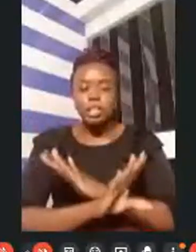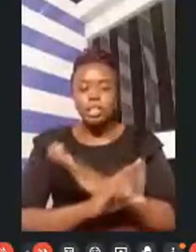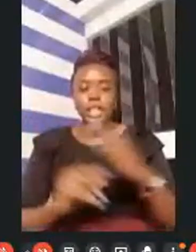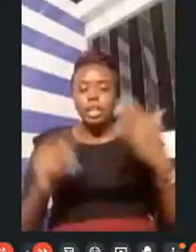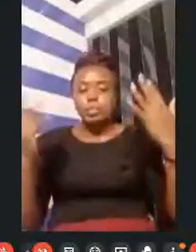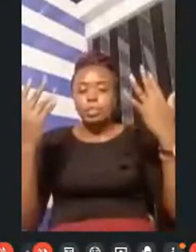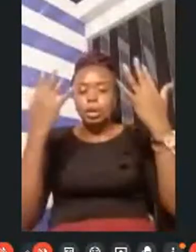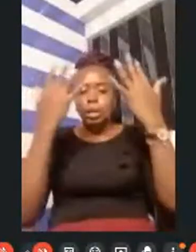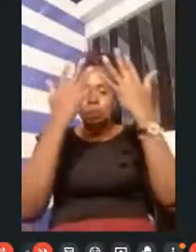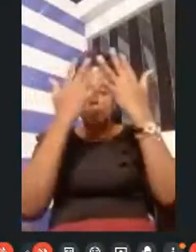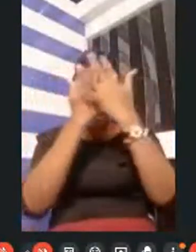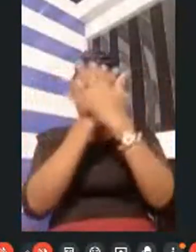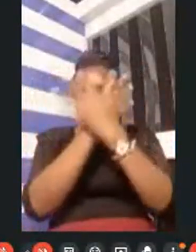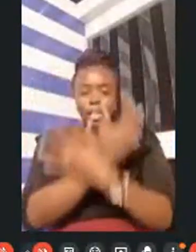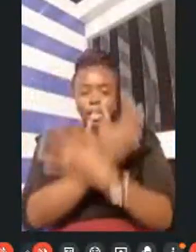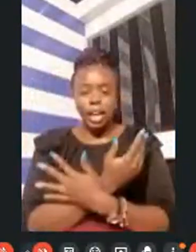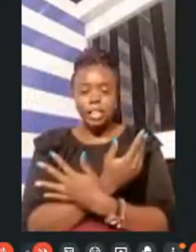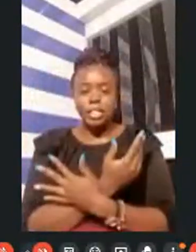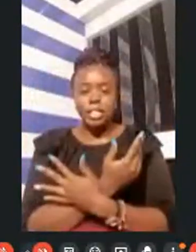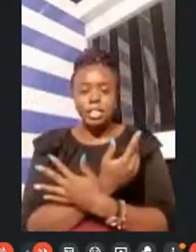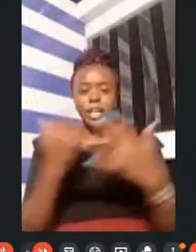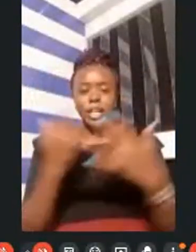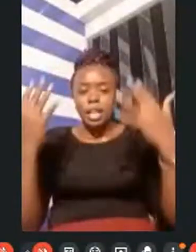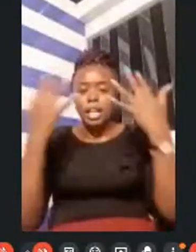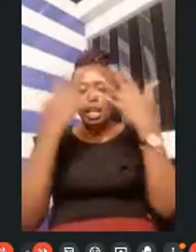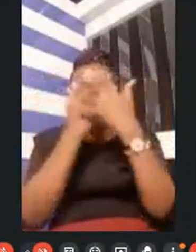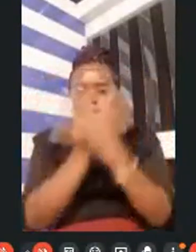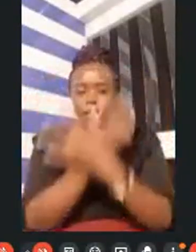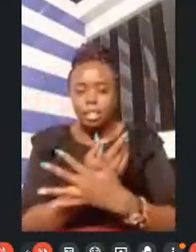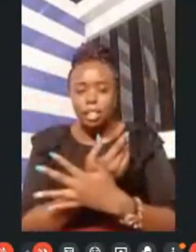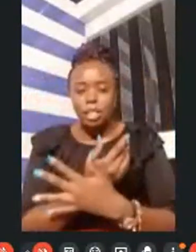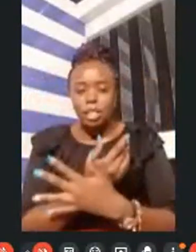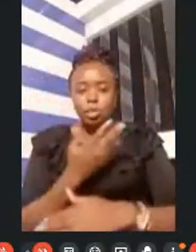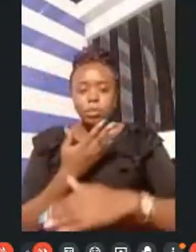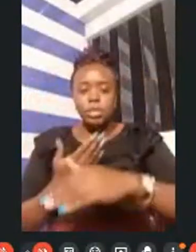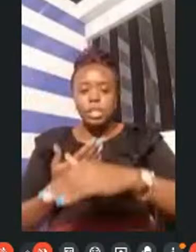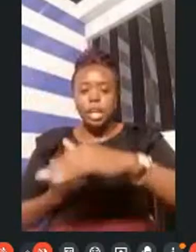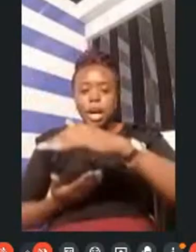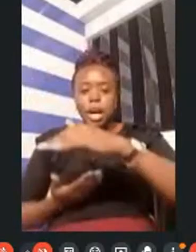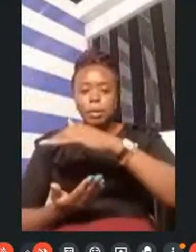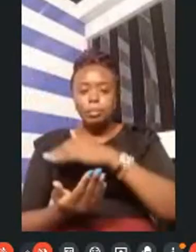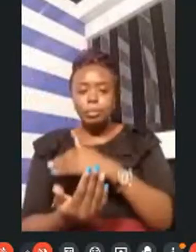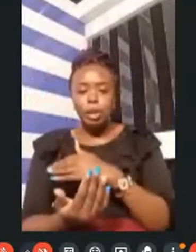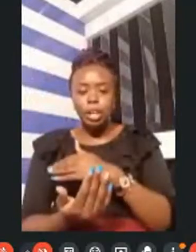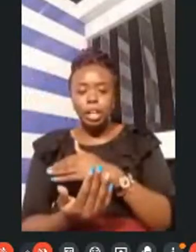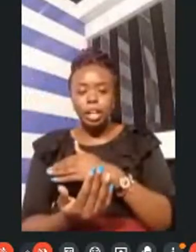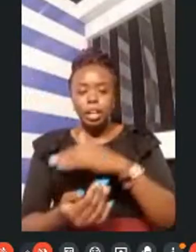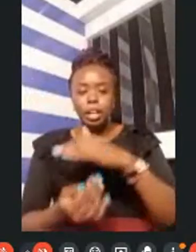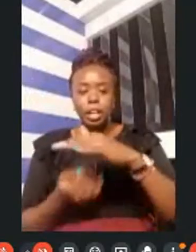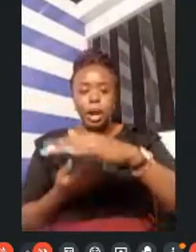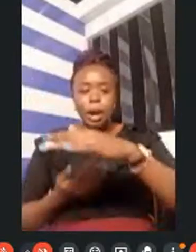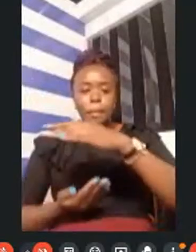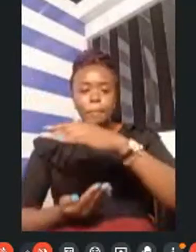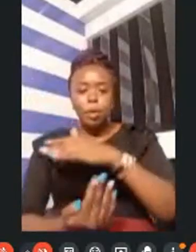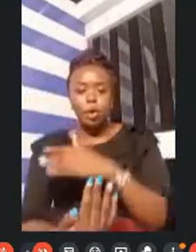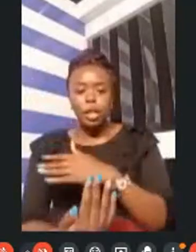same, night. But night, night. So we've said